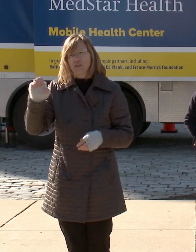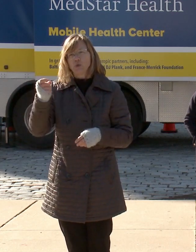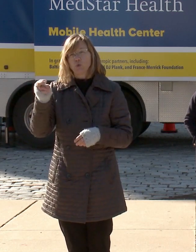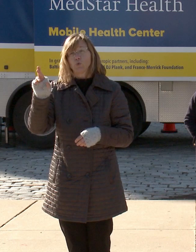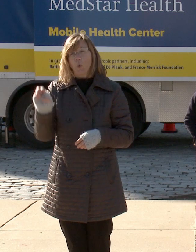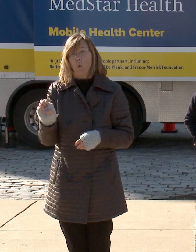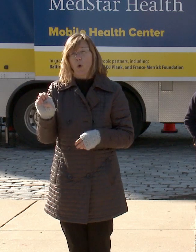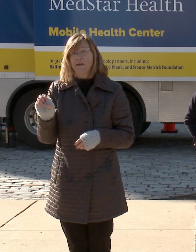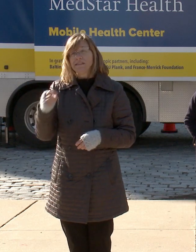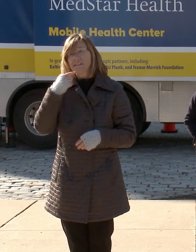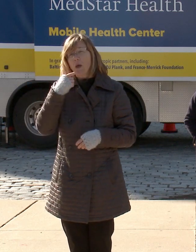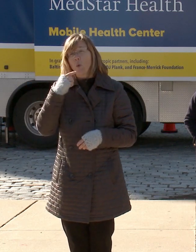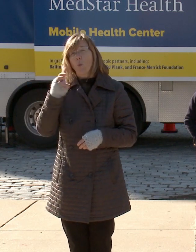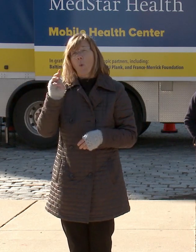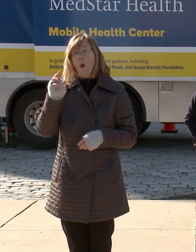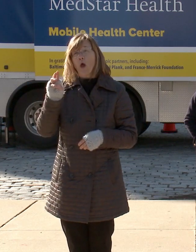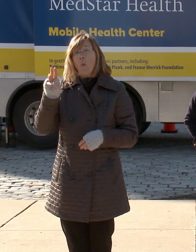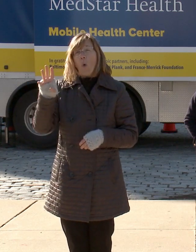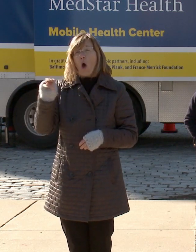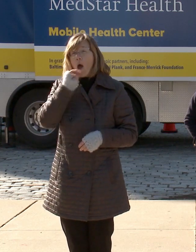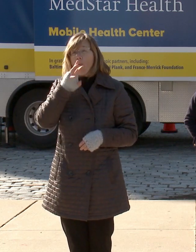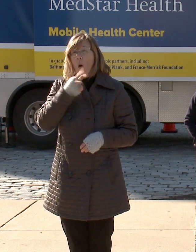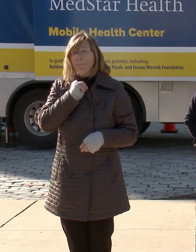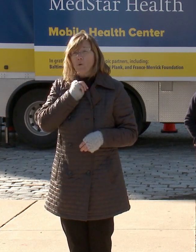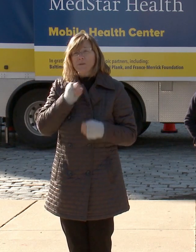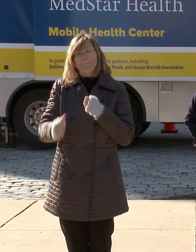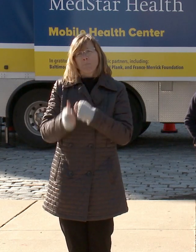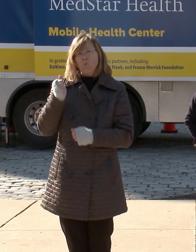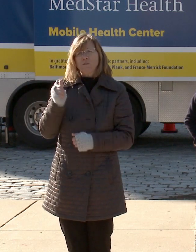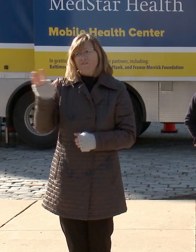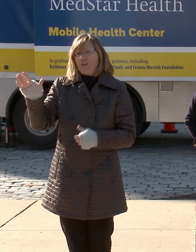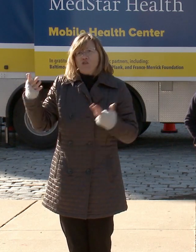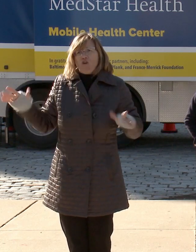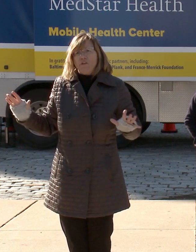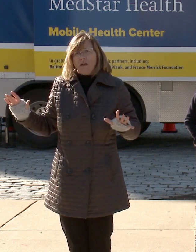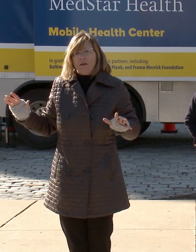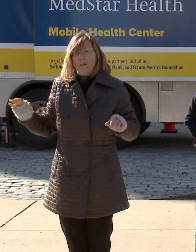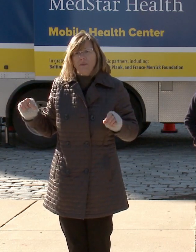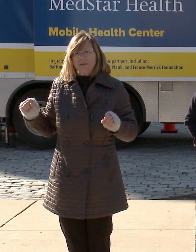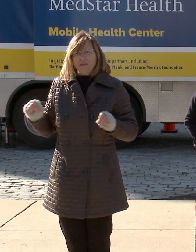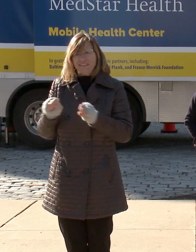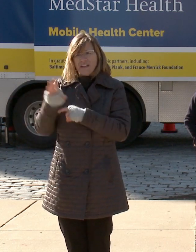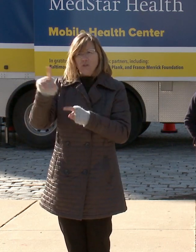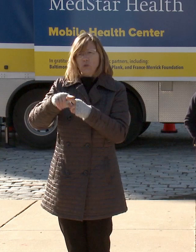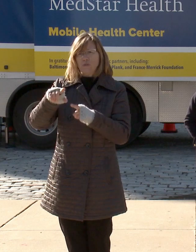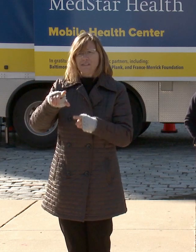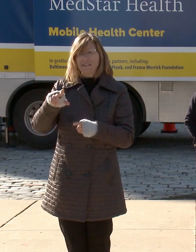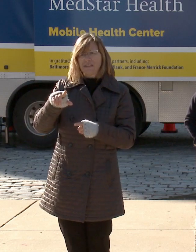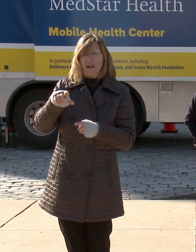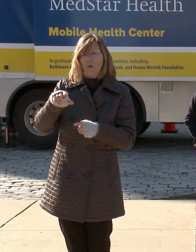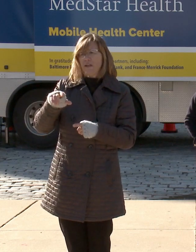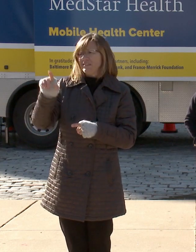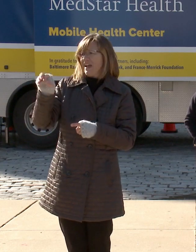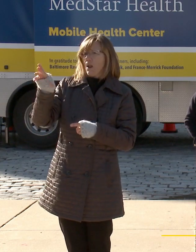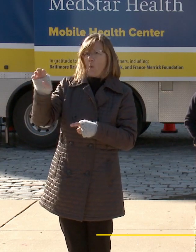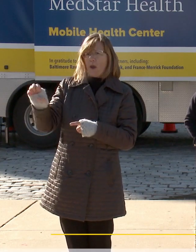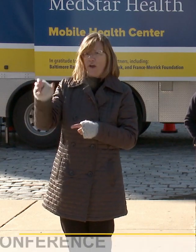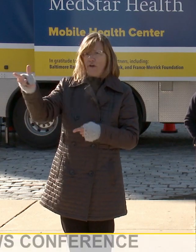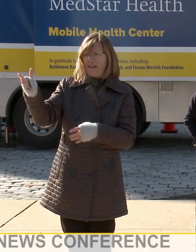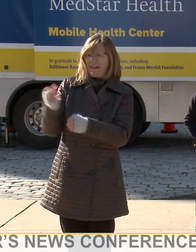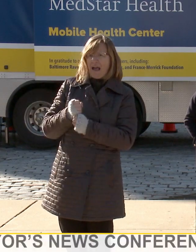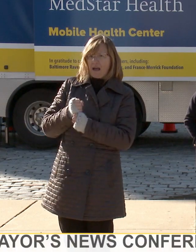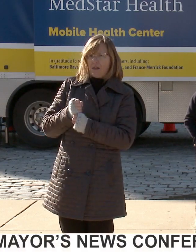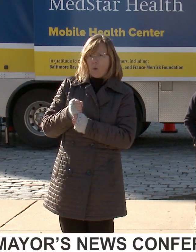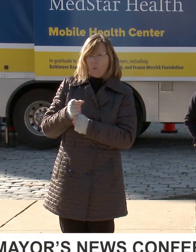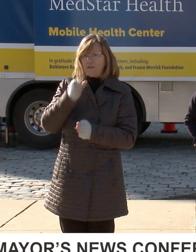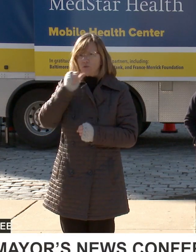Walmart has gotten most of theirs, and many of them are going to people from Delaware. That let everyone know that we're going to continue to push both